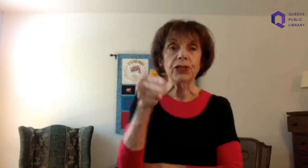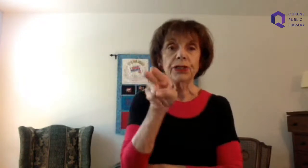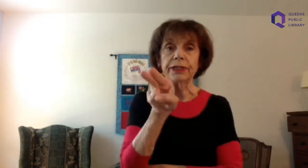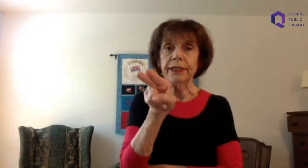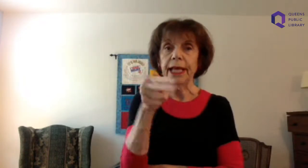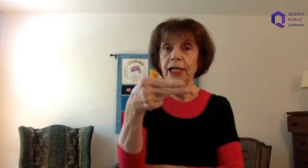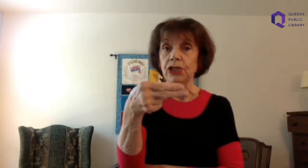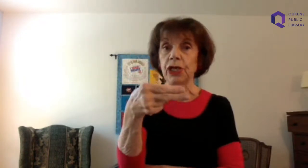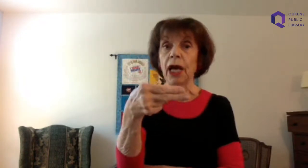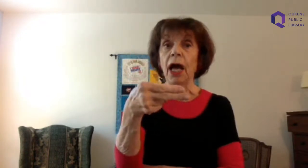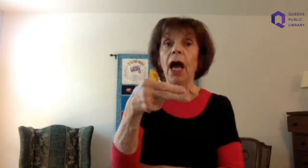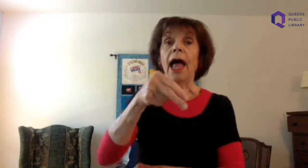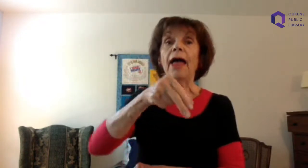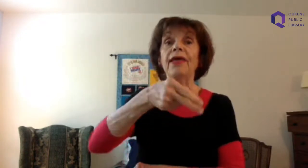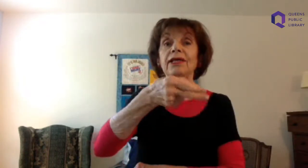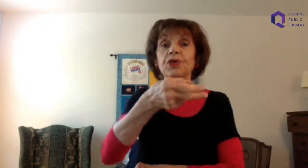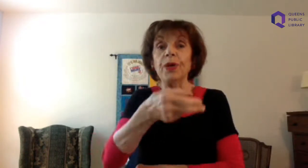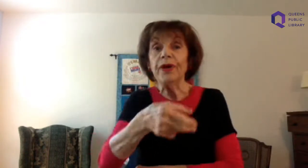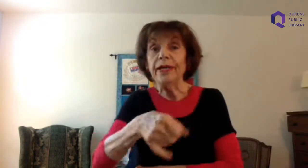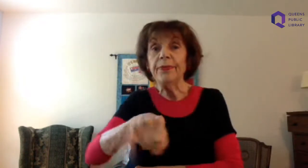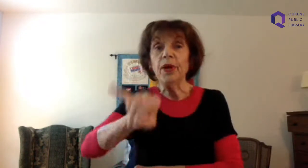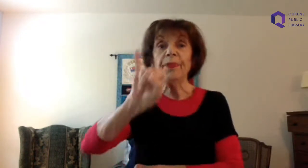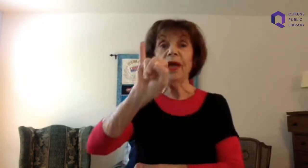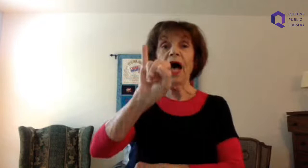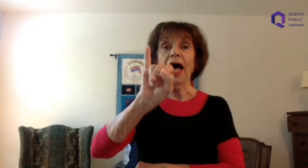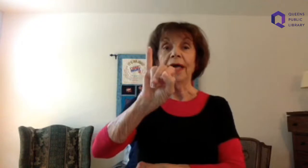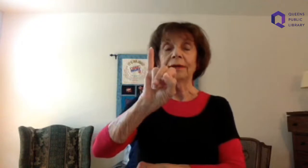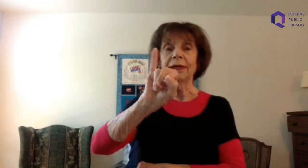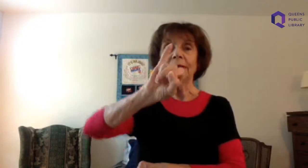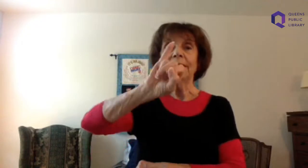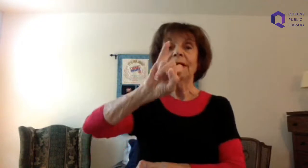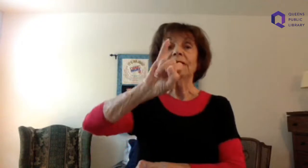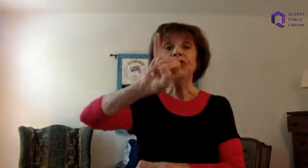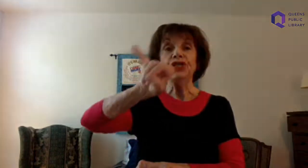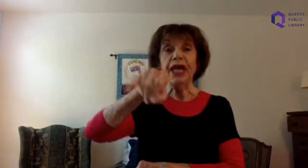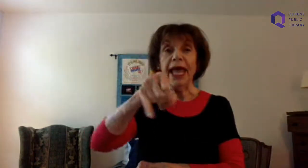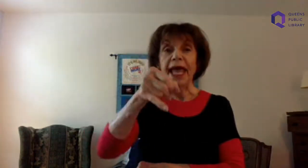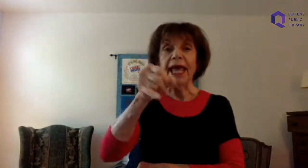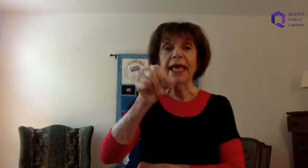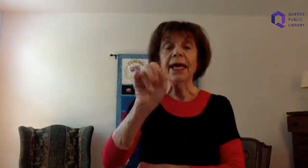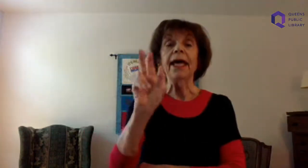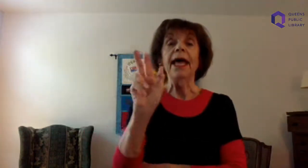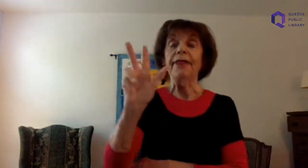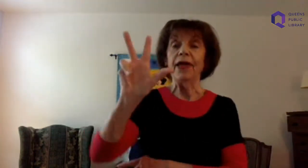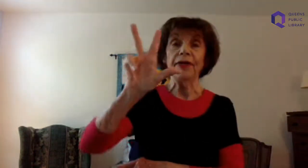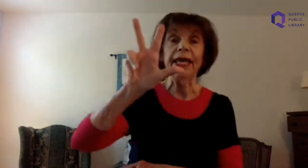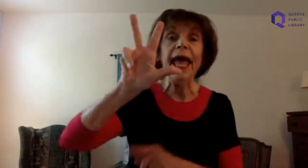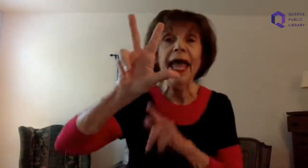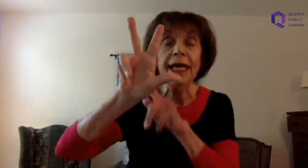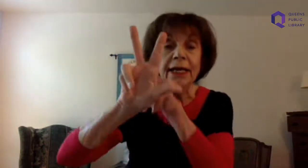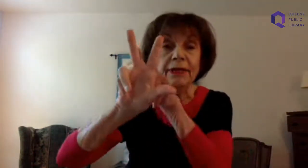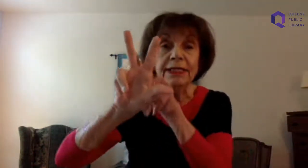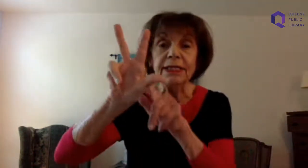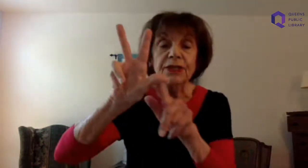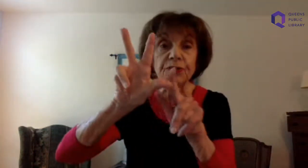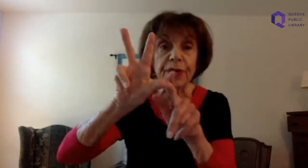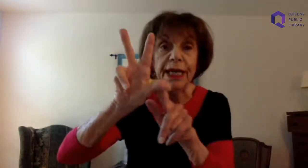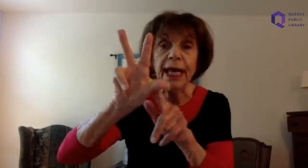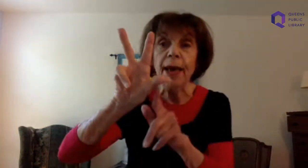H. See the H? And then swing your hand and put up the I. J, another K. This is three.